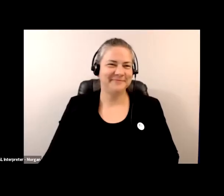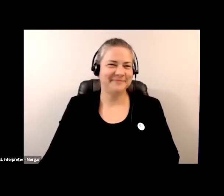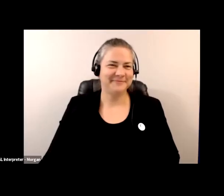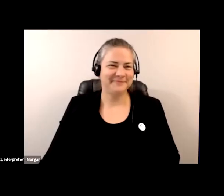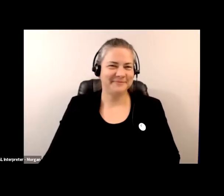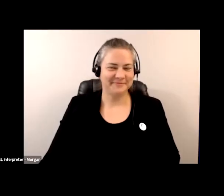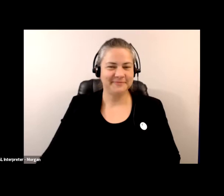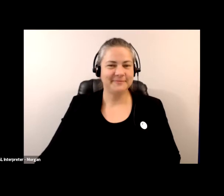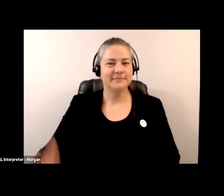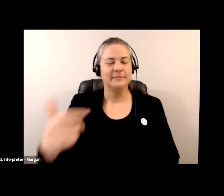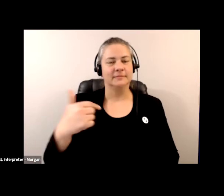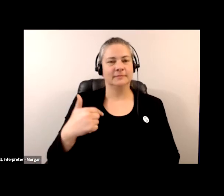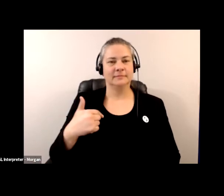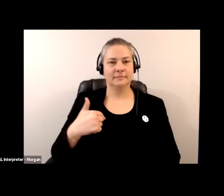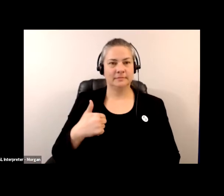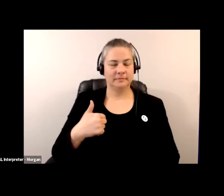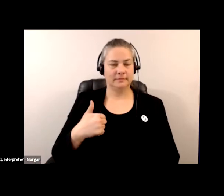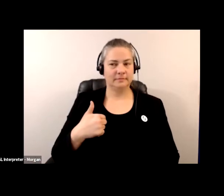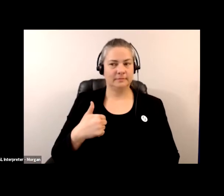We